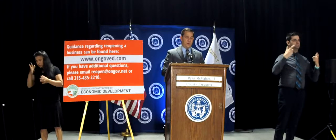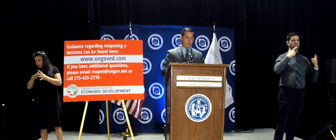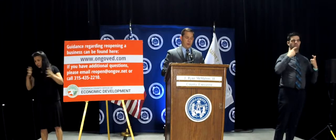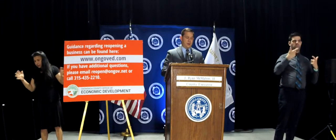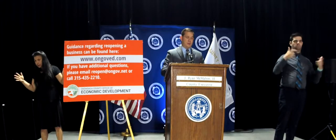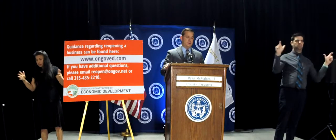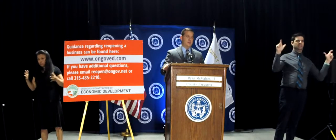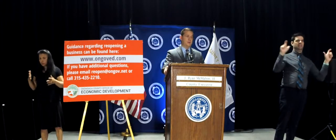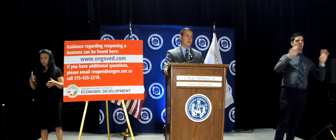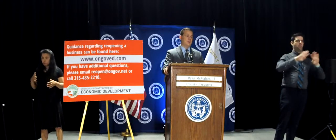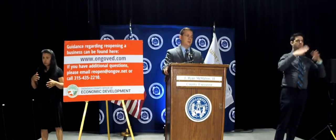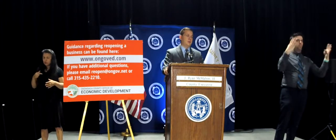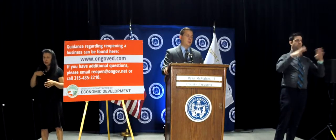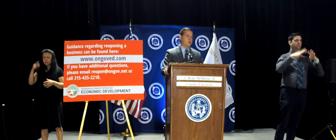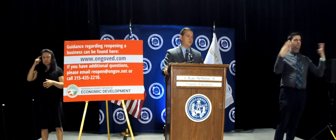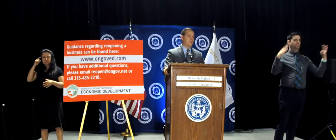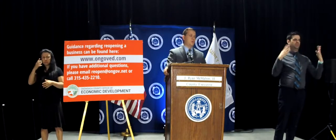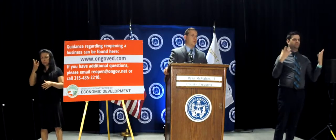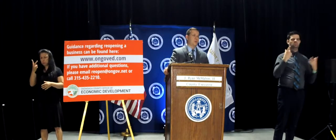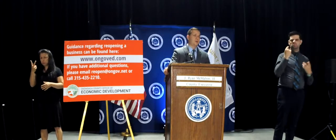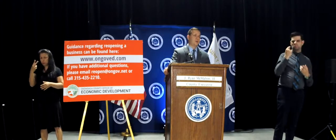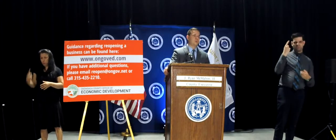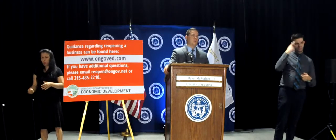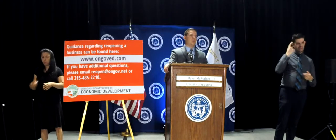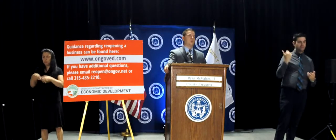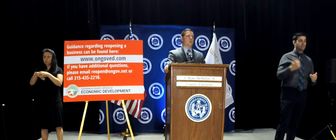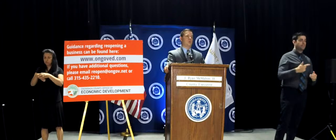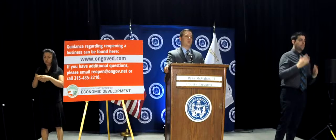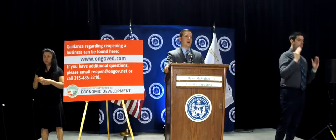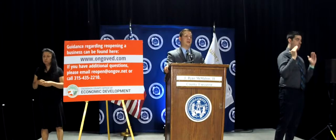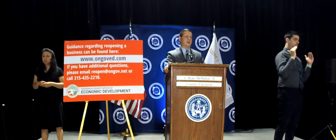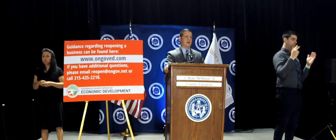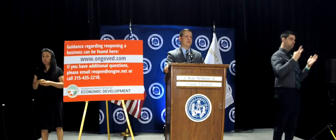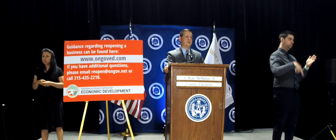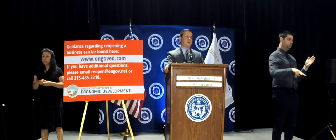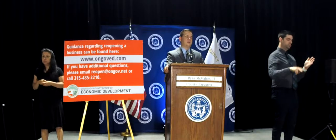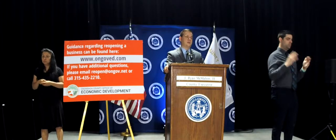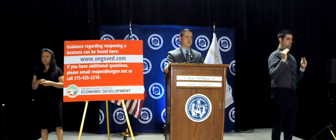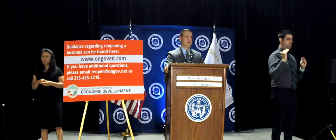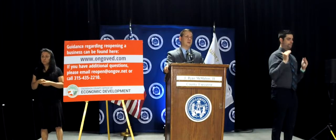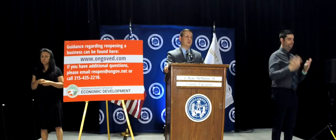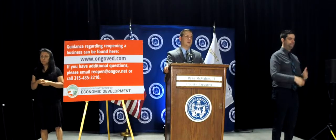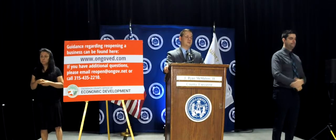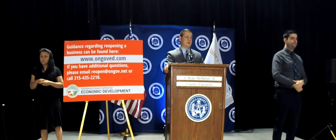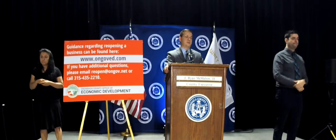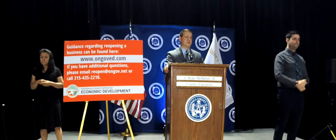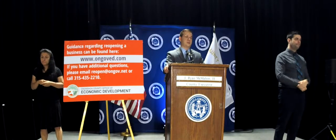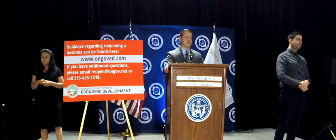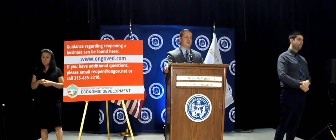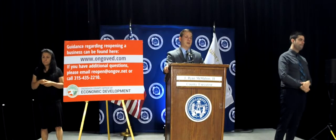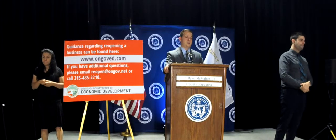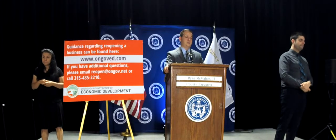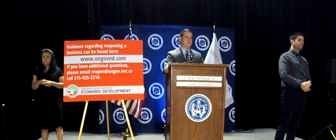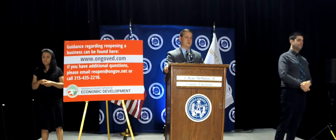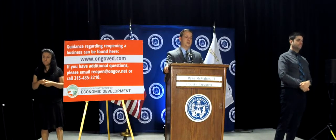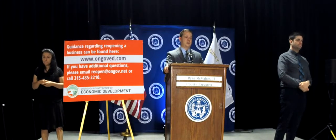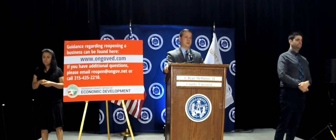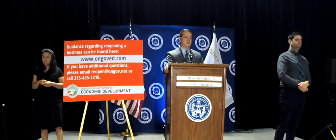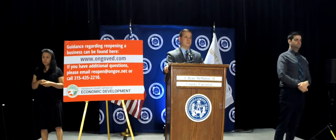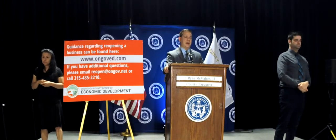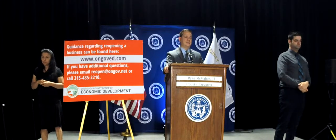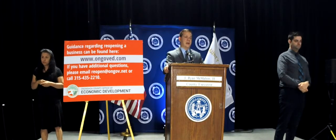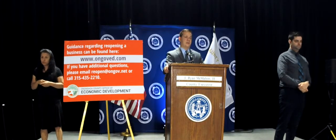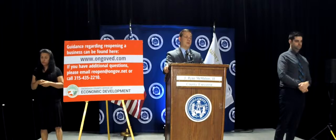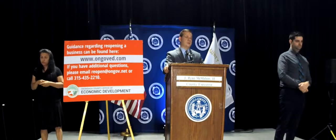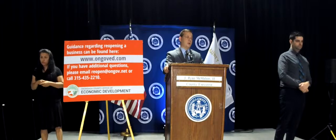think so. If you, I think, especially, certainly